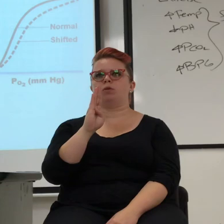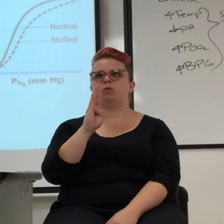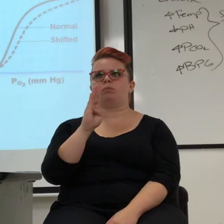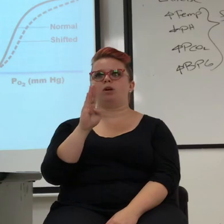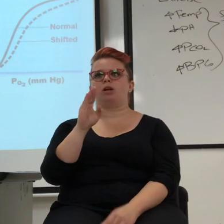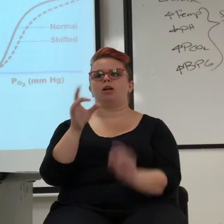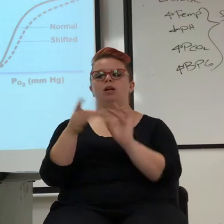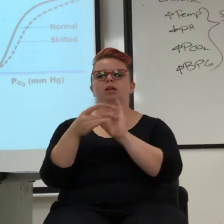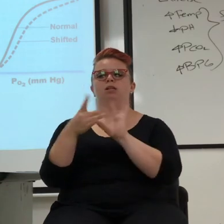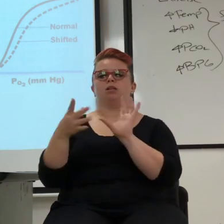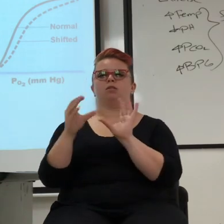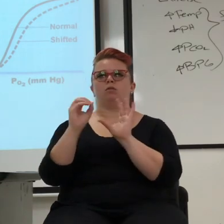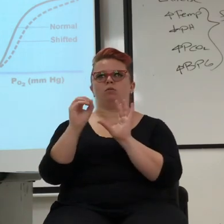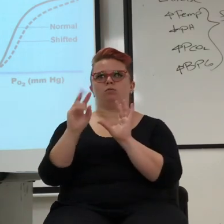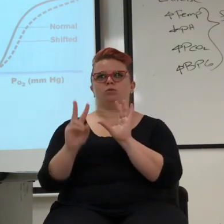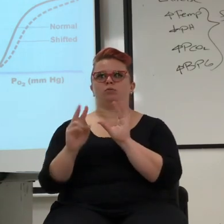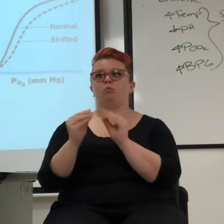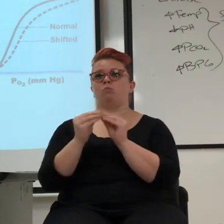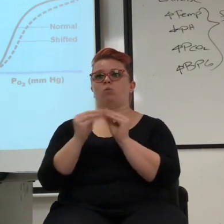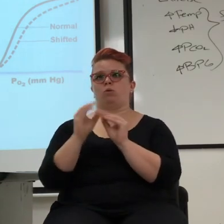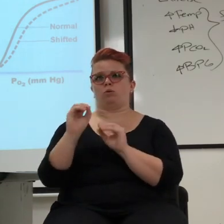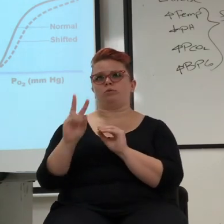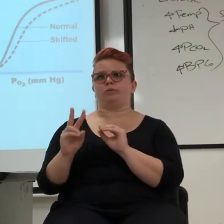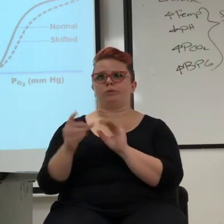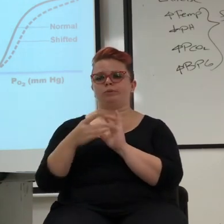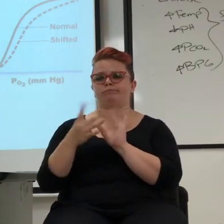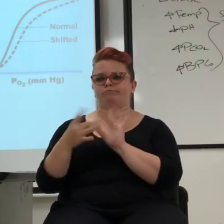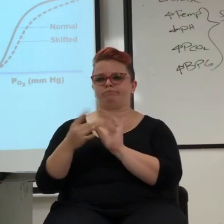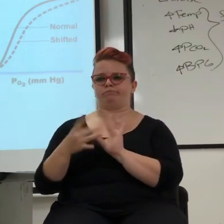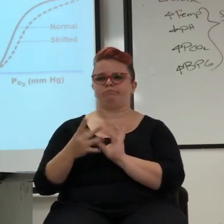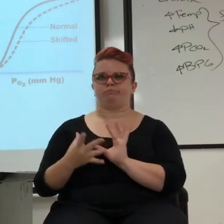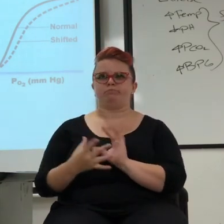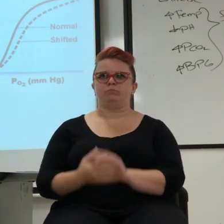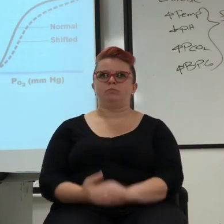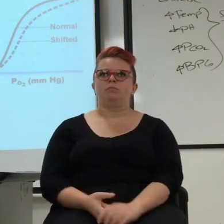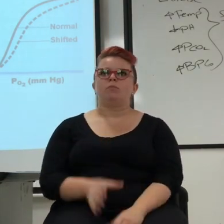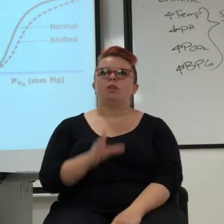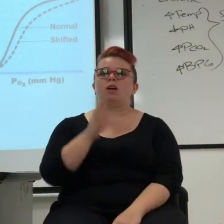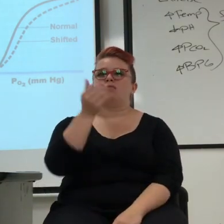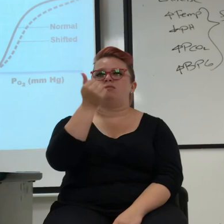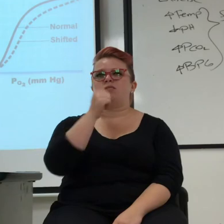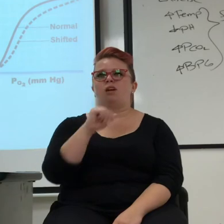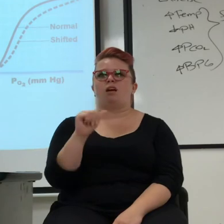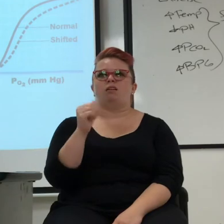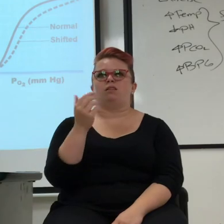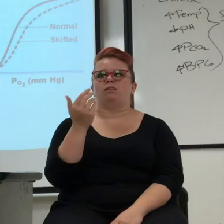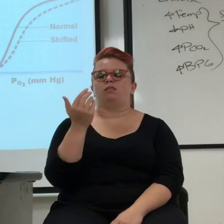off more O2, okay? At any given,